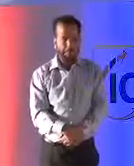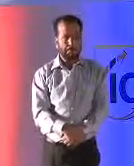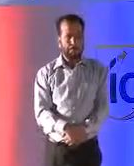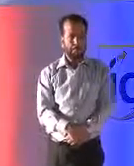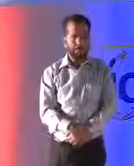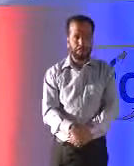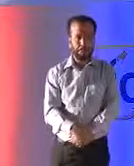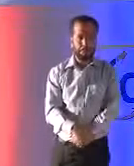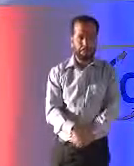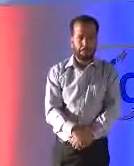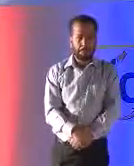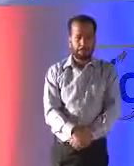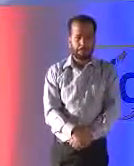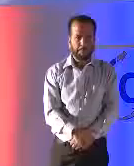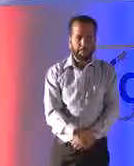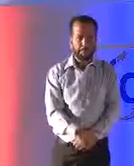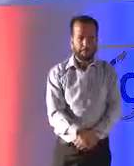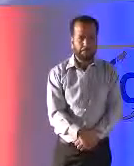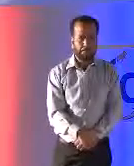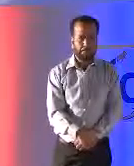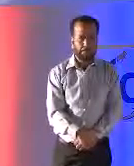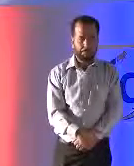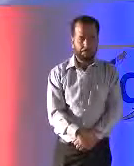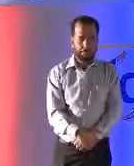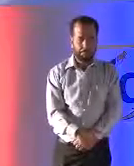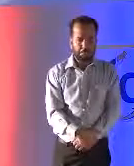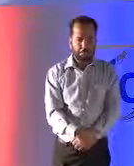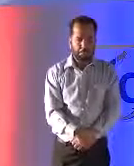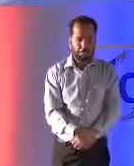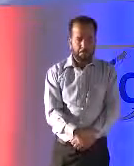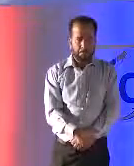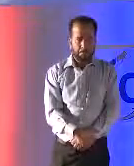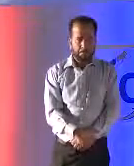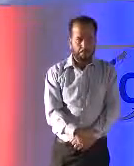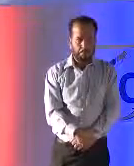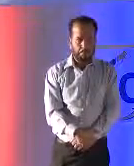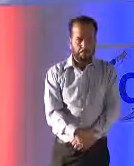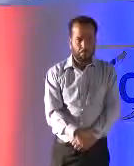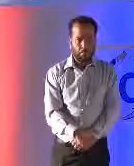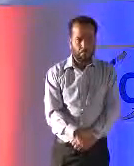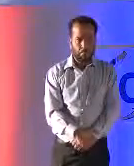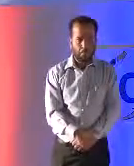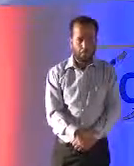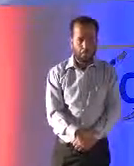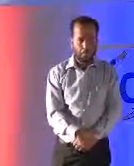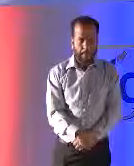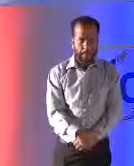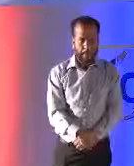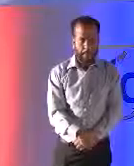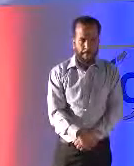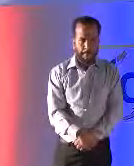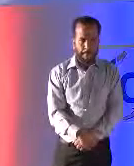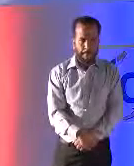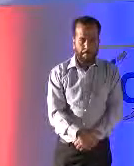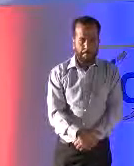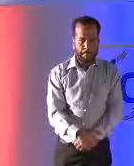I just could browse the desktop on a computer, I'd be very grateful. And then it moved